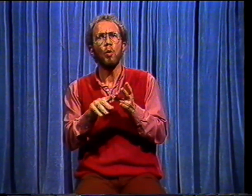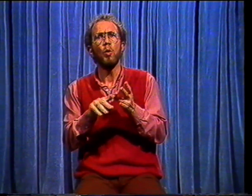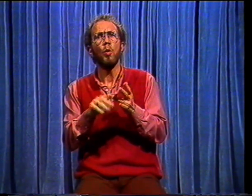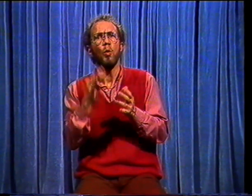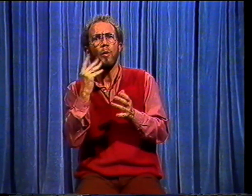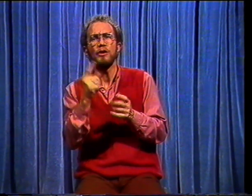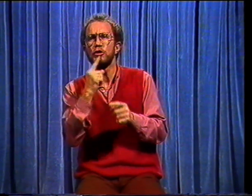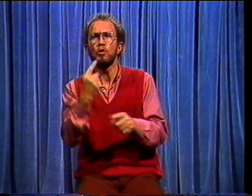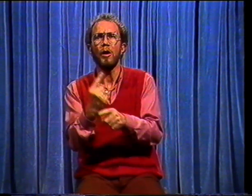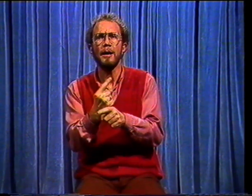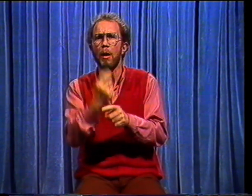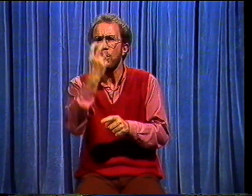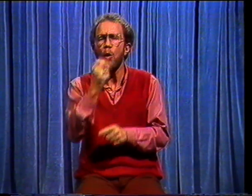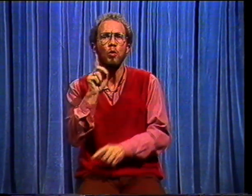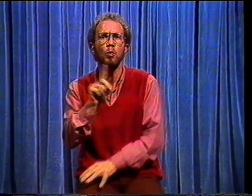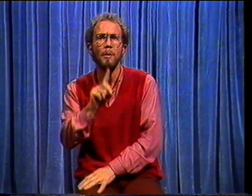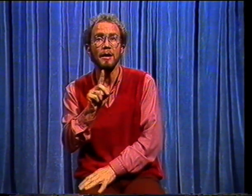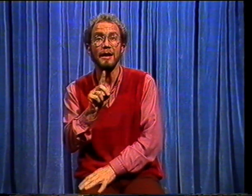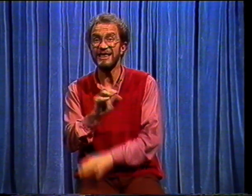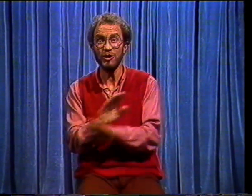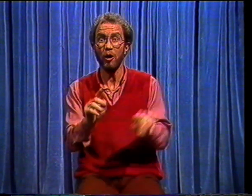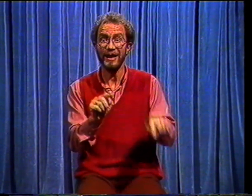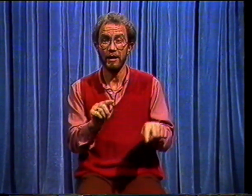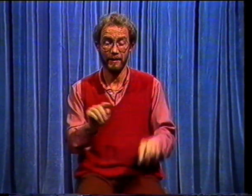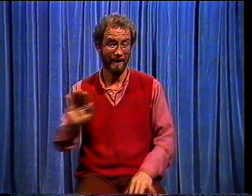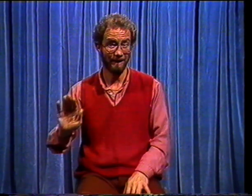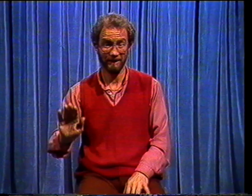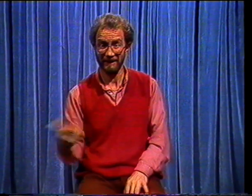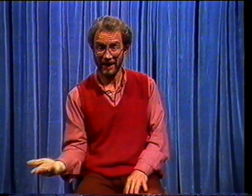So when she says, and she's talking about the woman's not here, she says,